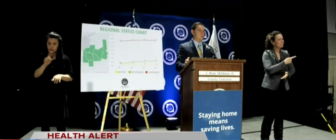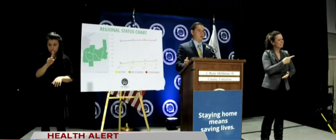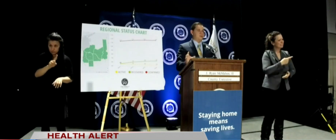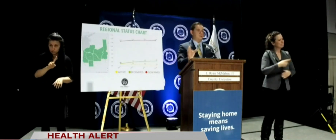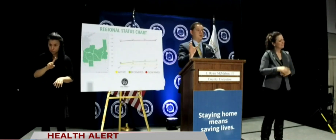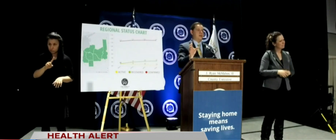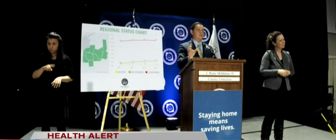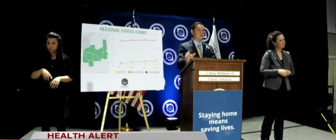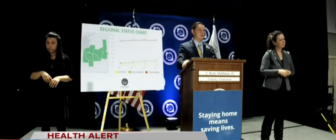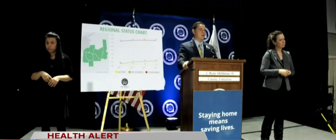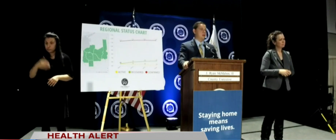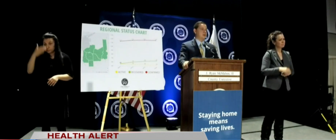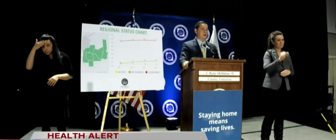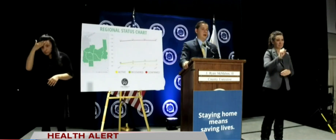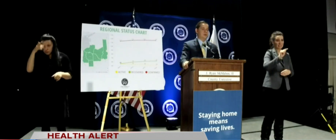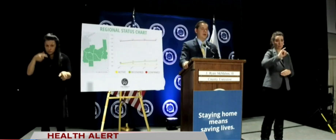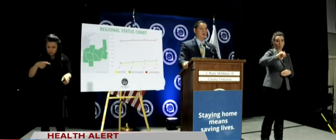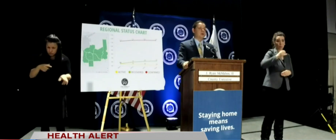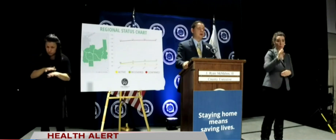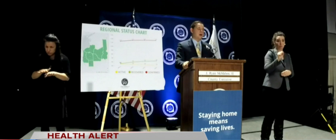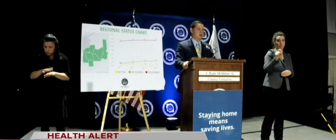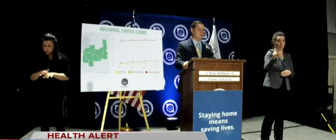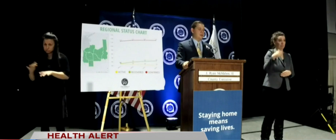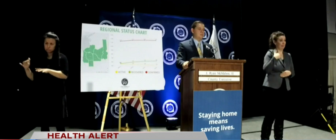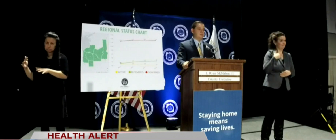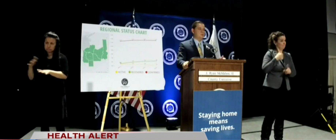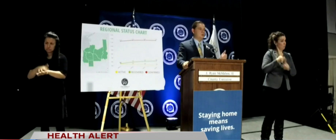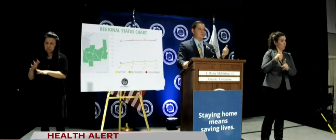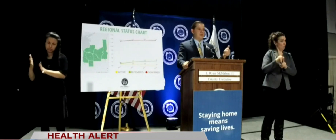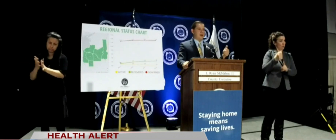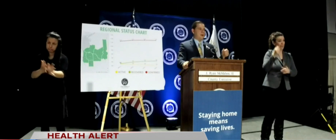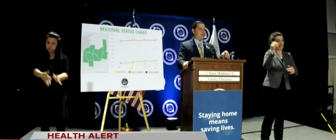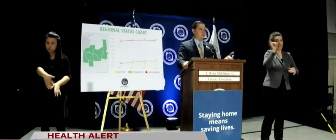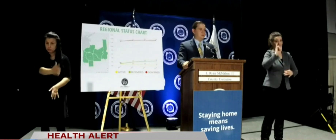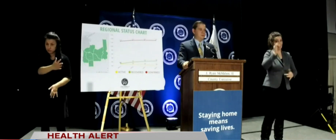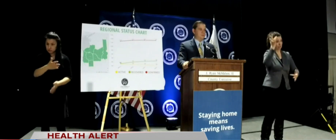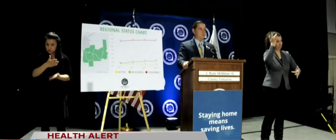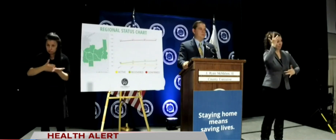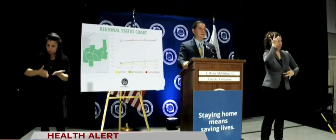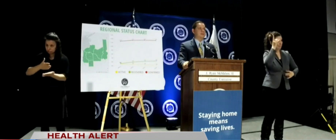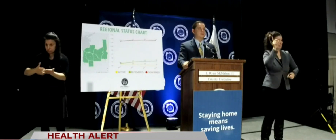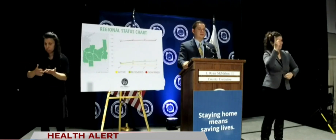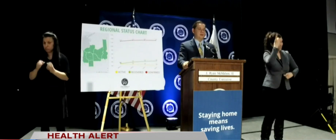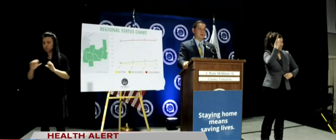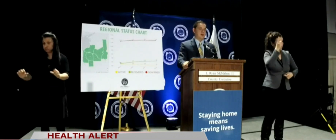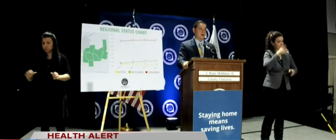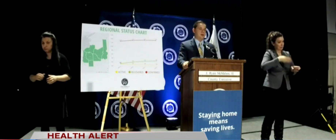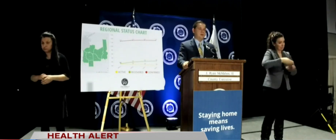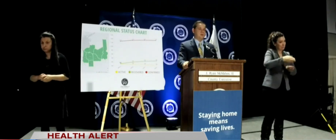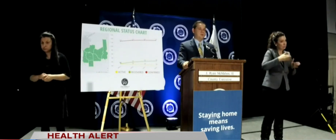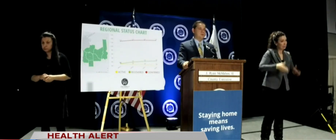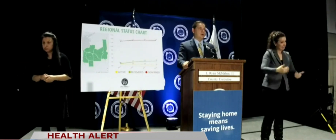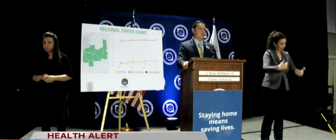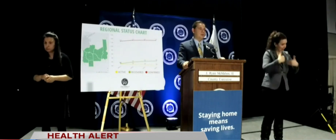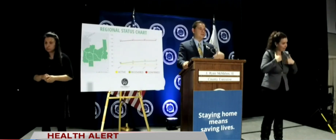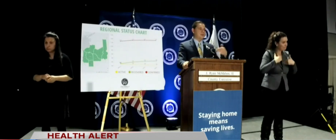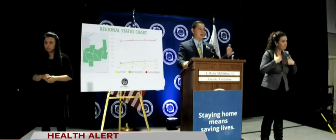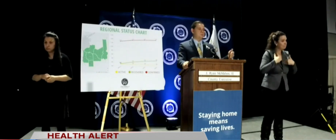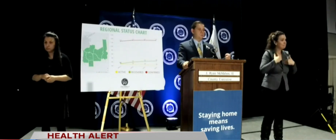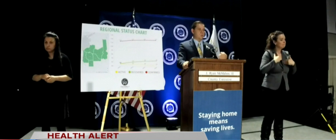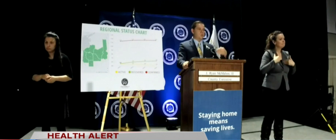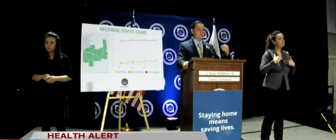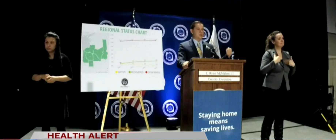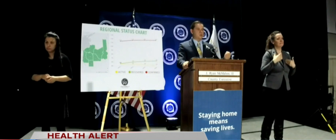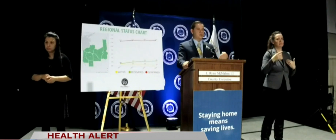to bring in some more density than in healthcare. Same goes for eye doctors, dentists. These are all things